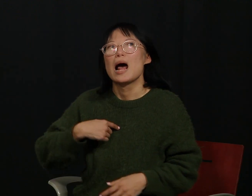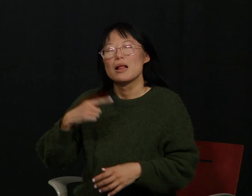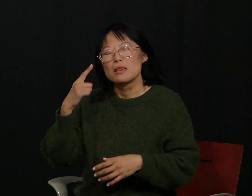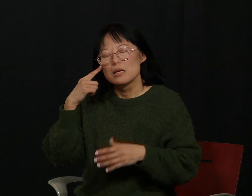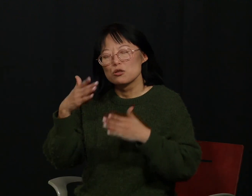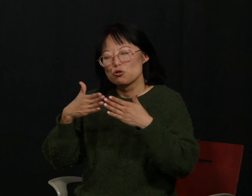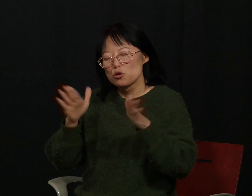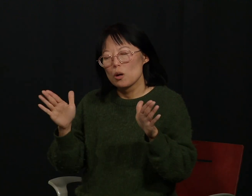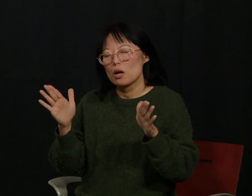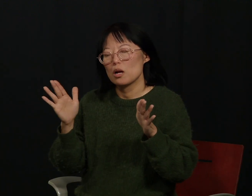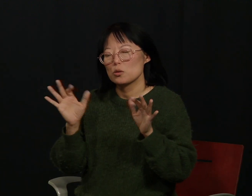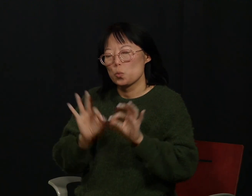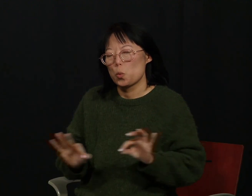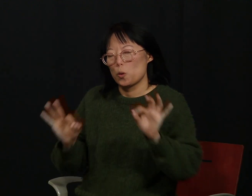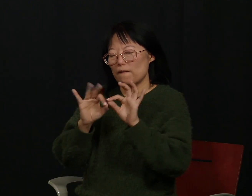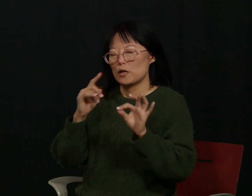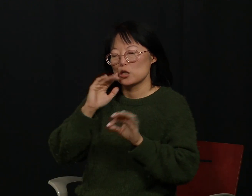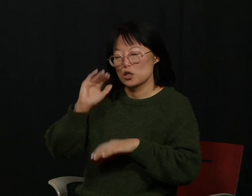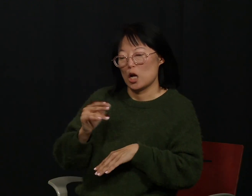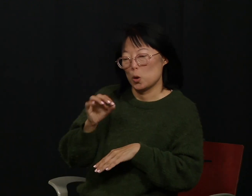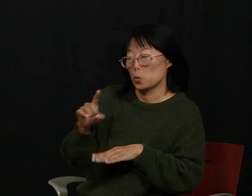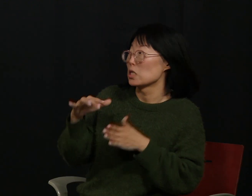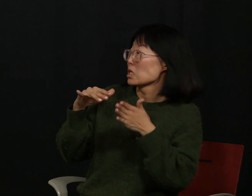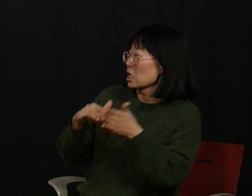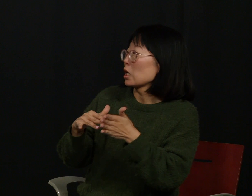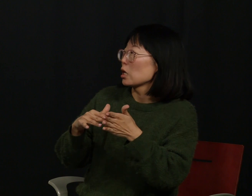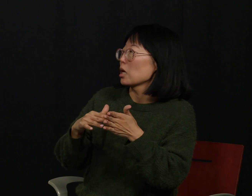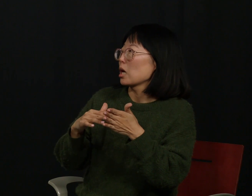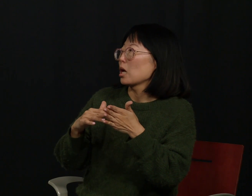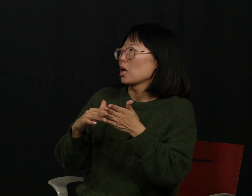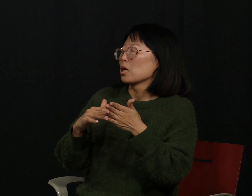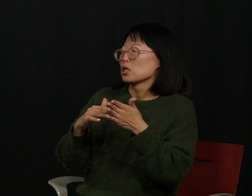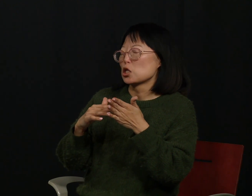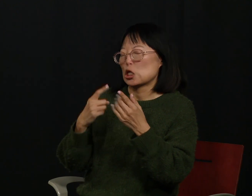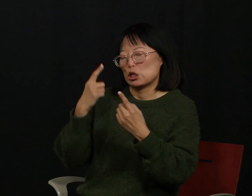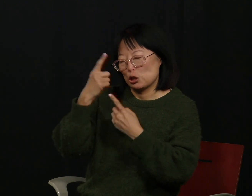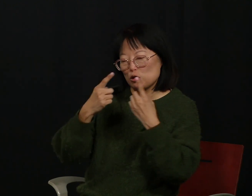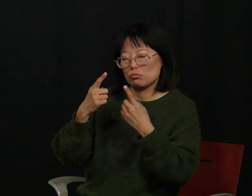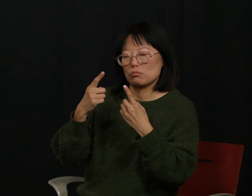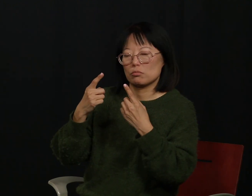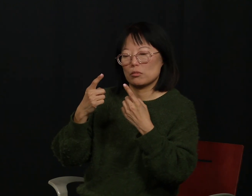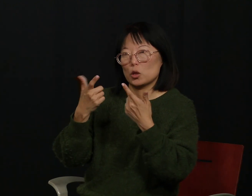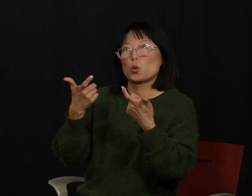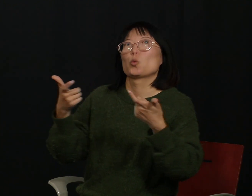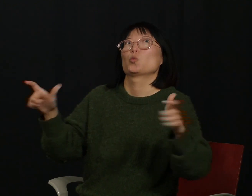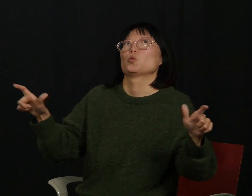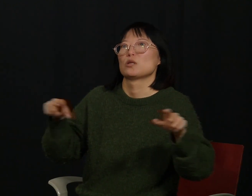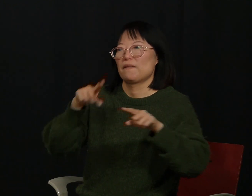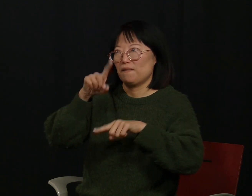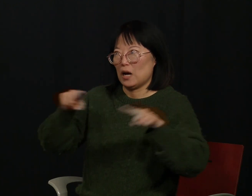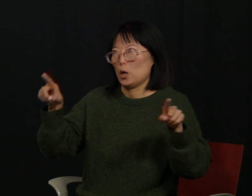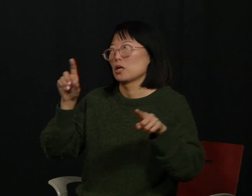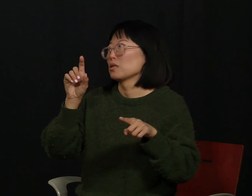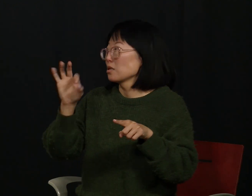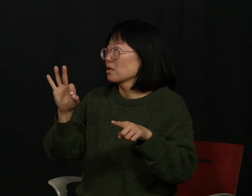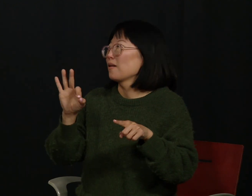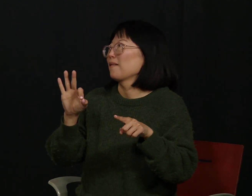I think in general it's important for childhood studies to consider the huge variation